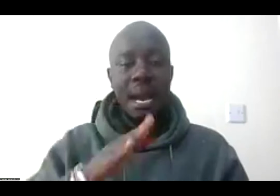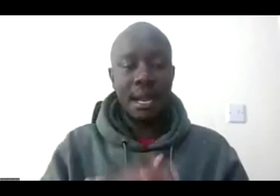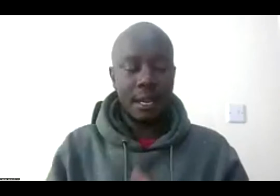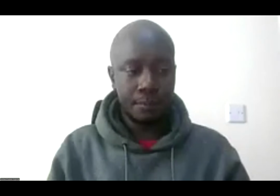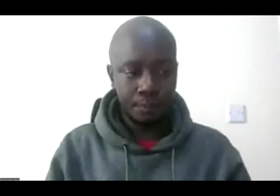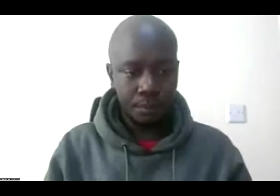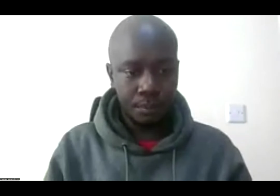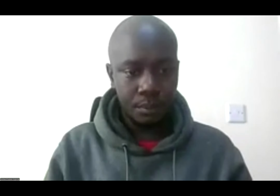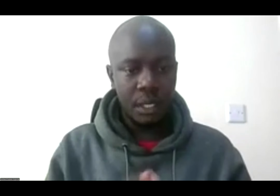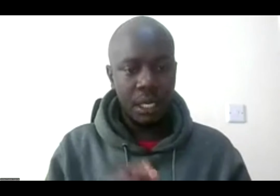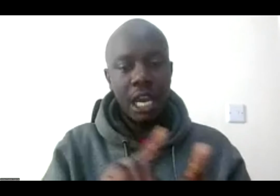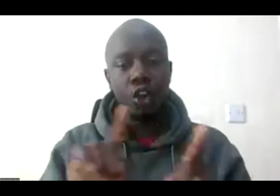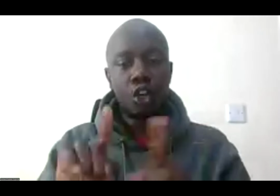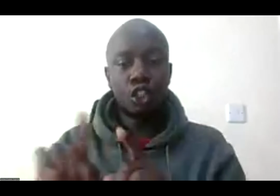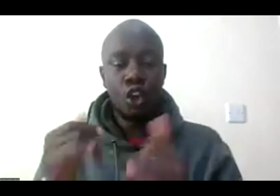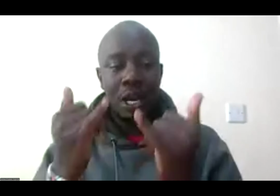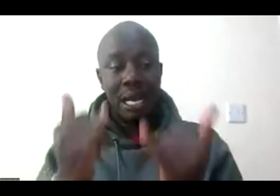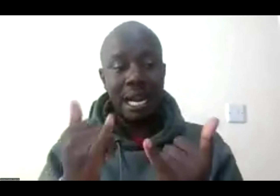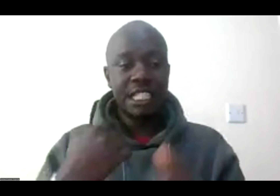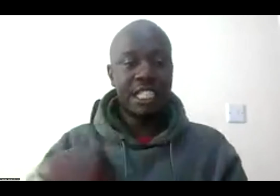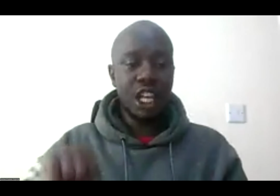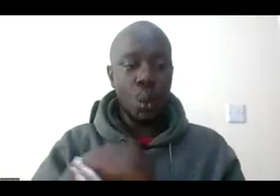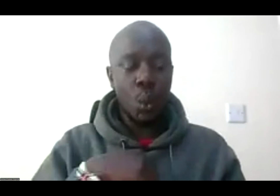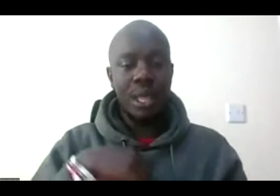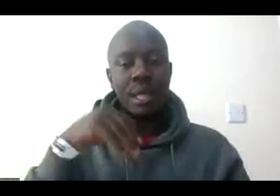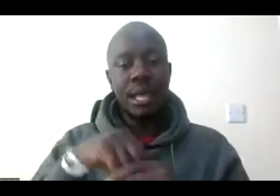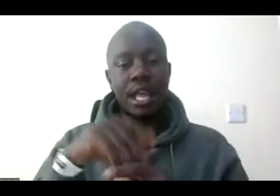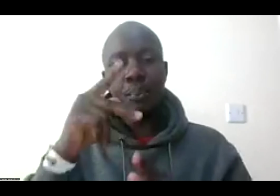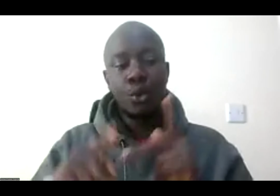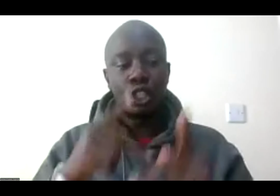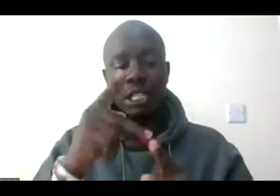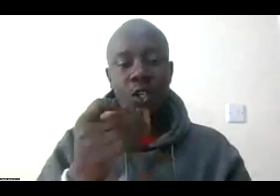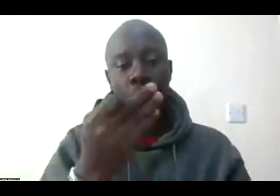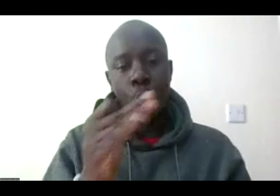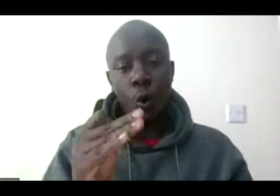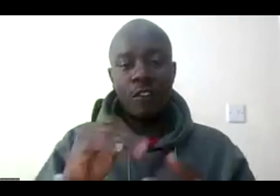and do data validation and collect feedback from the deaf community.